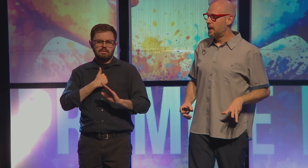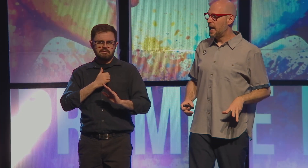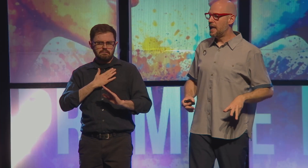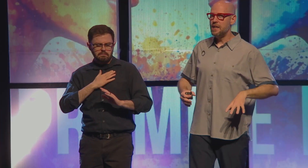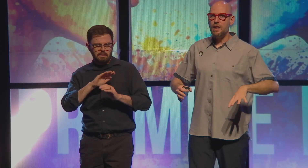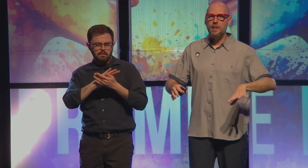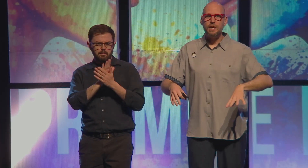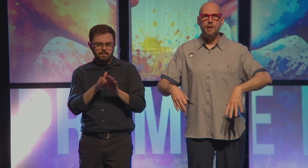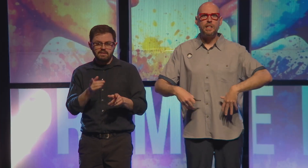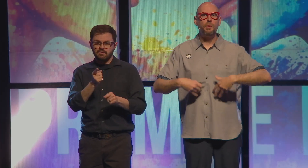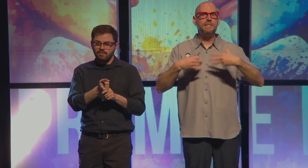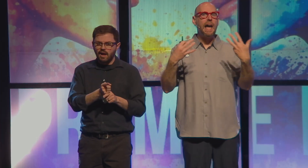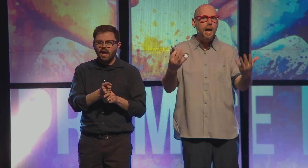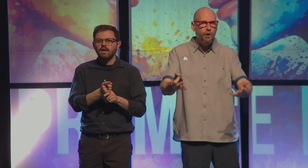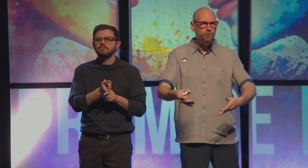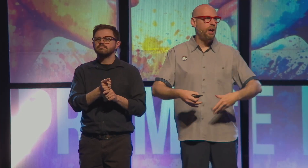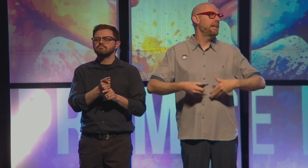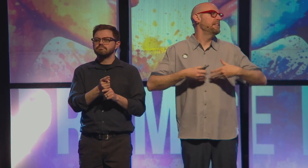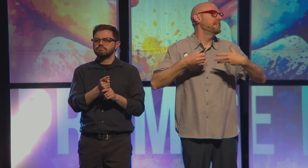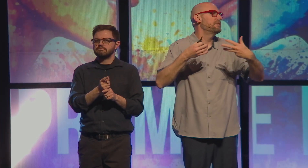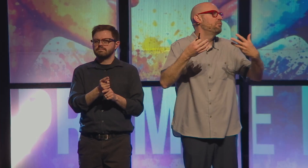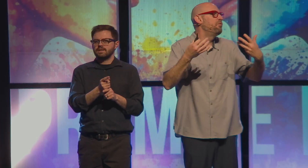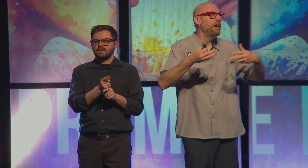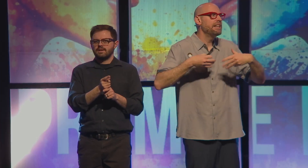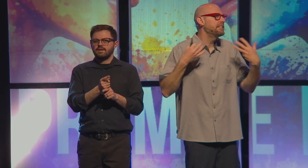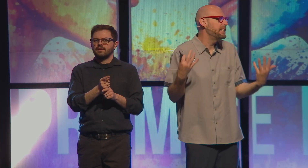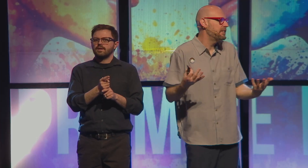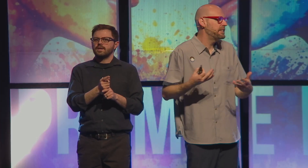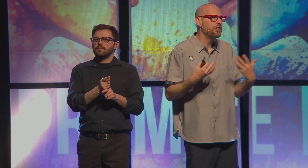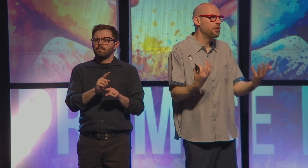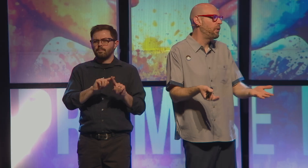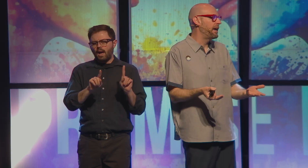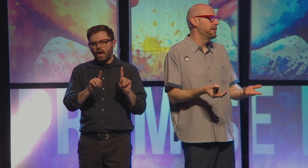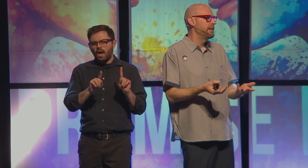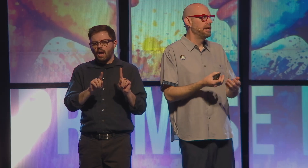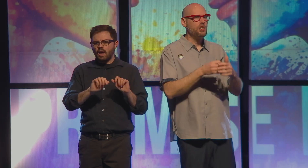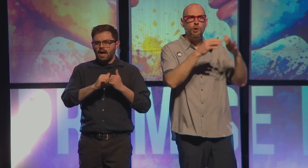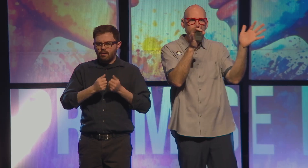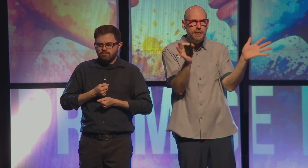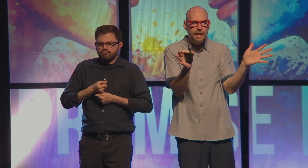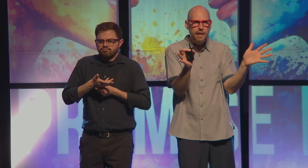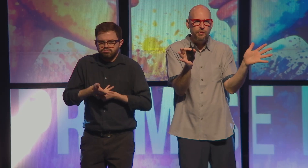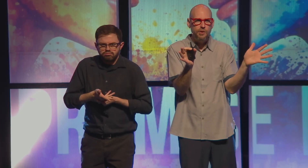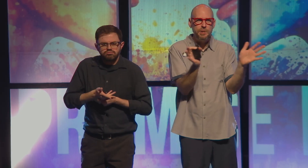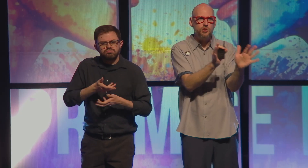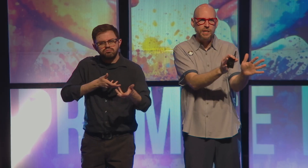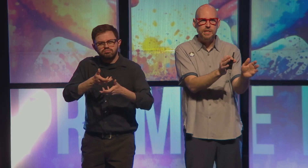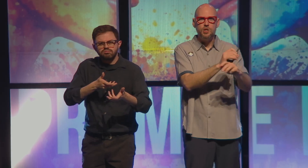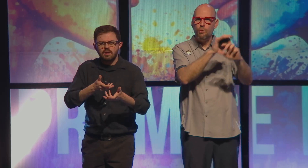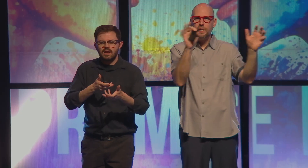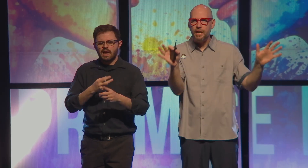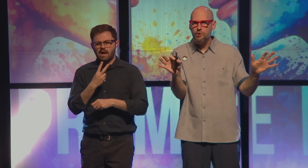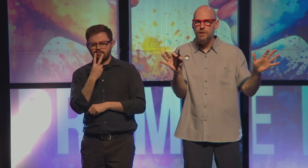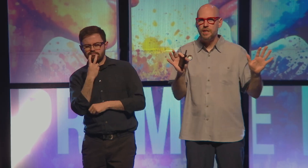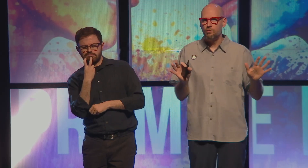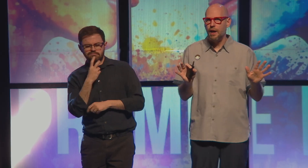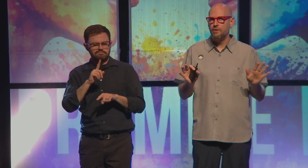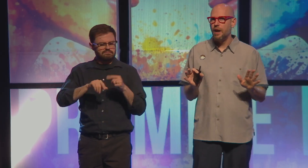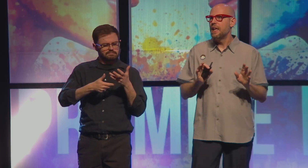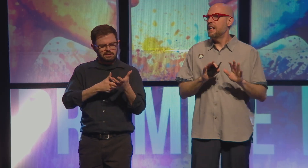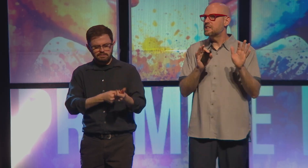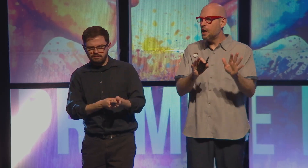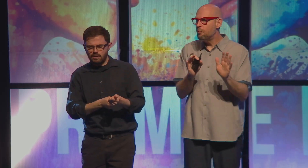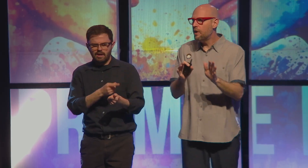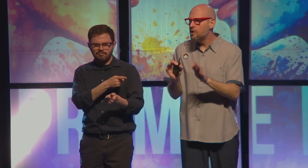right? And it comes out, right, in this very cynical way. Like nobody can ever be trusted, no one can ever do anything